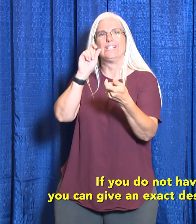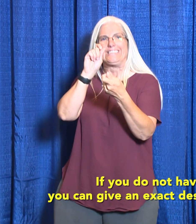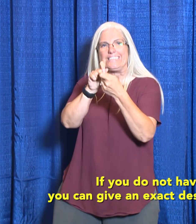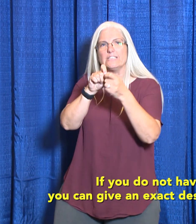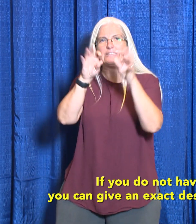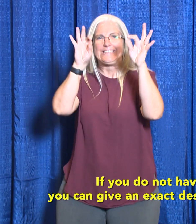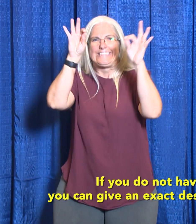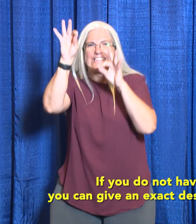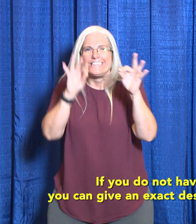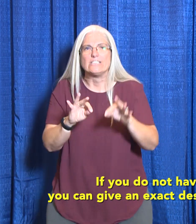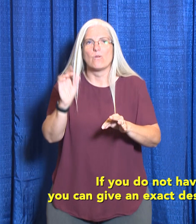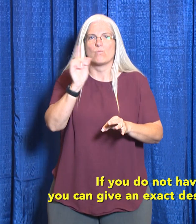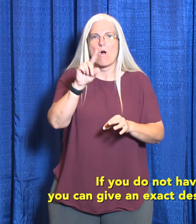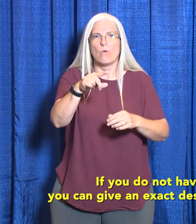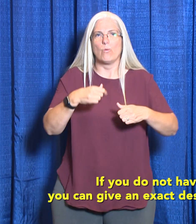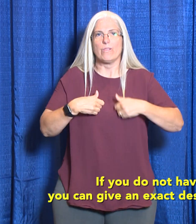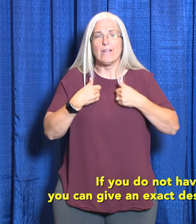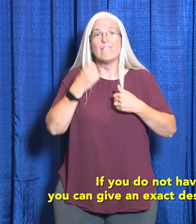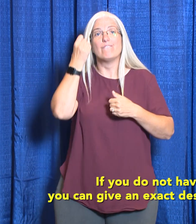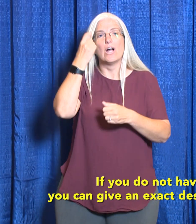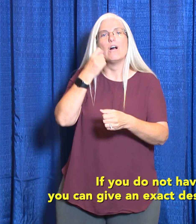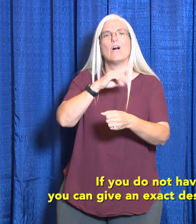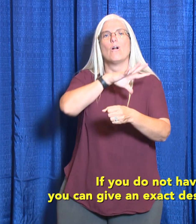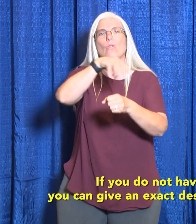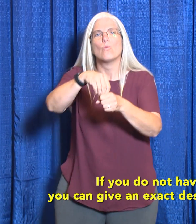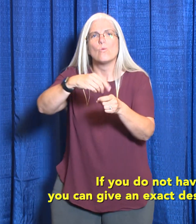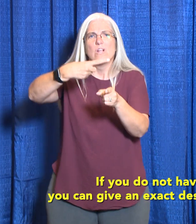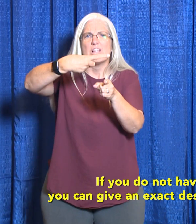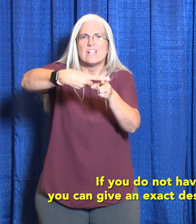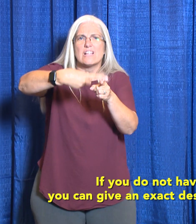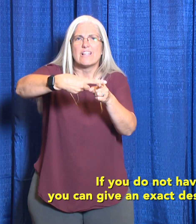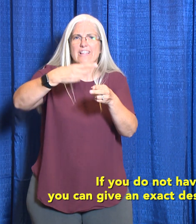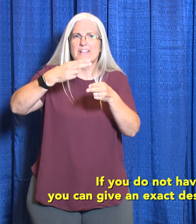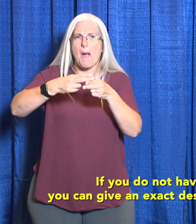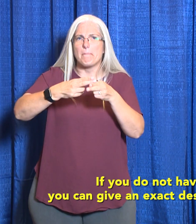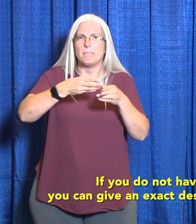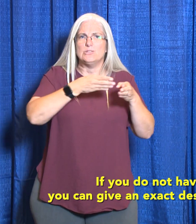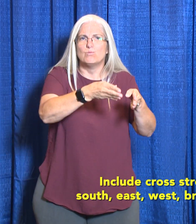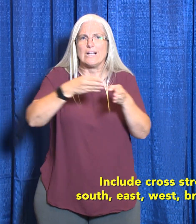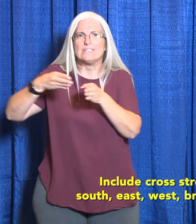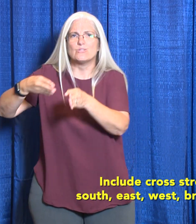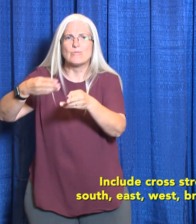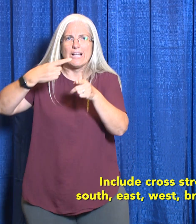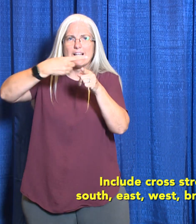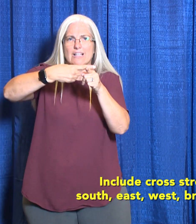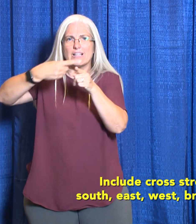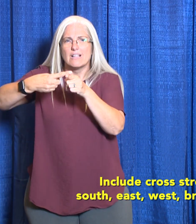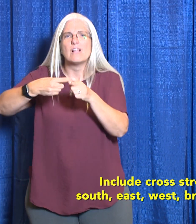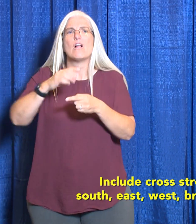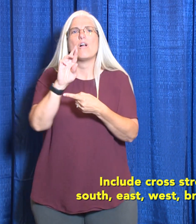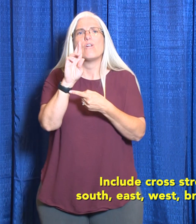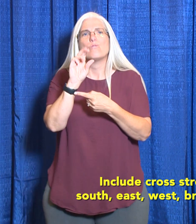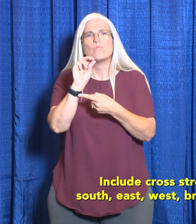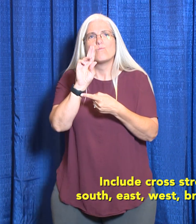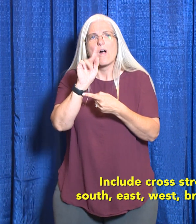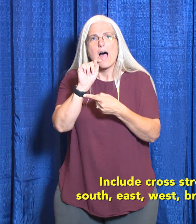Include cross streets, route, north, south, east, west, bridges, landmarks, etc.